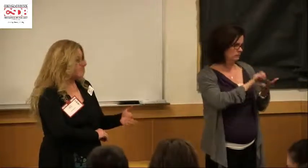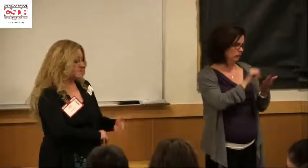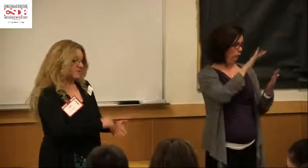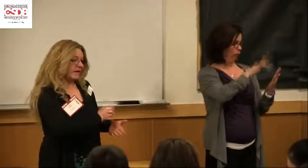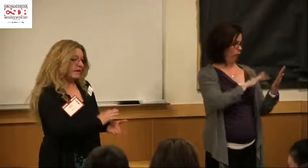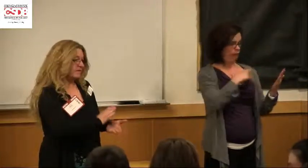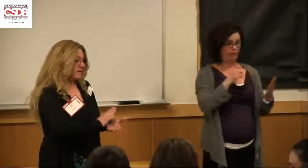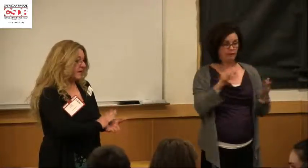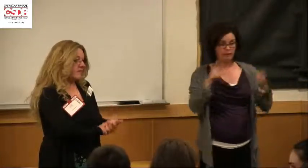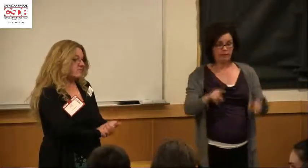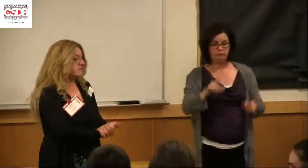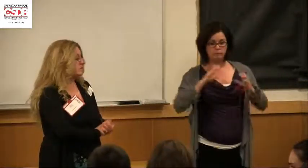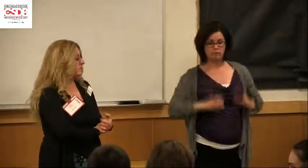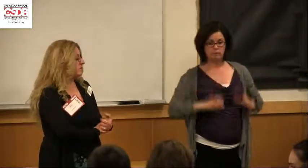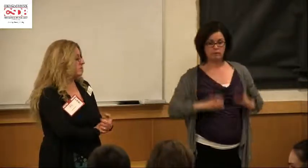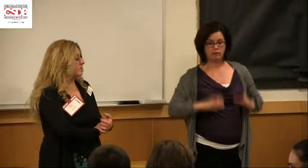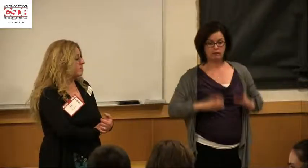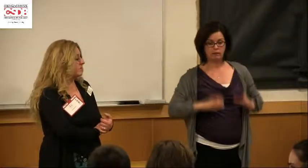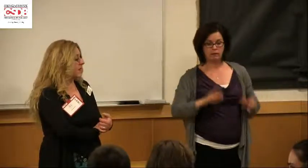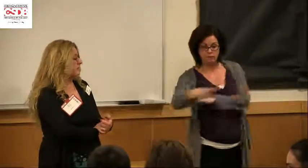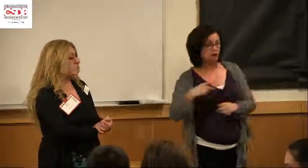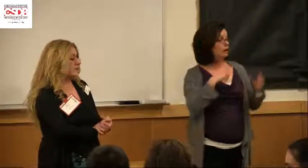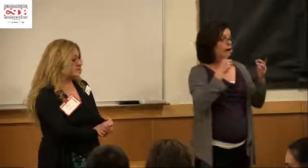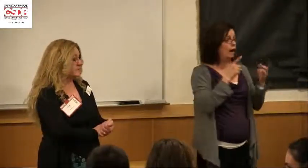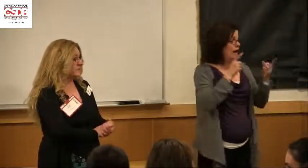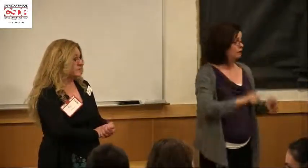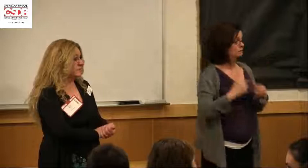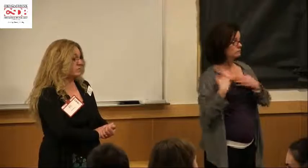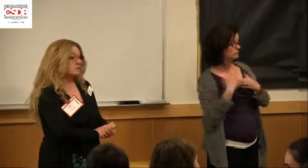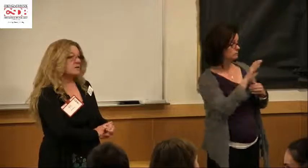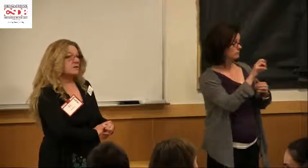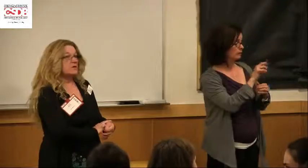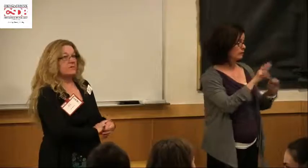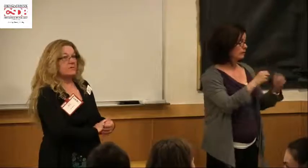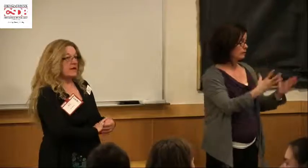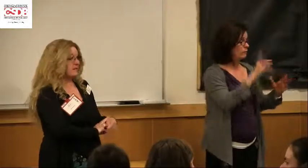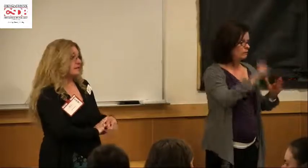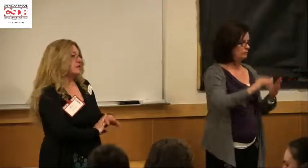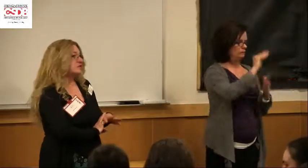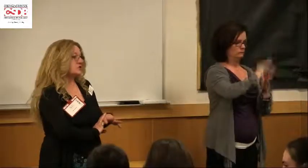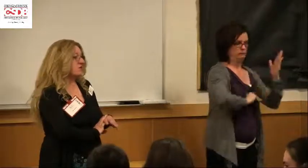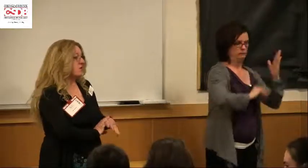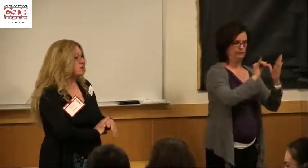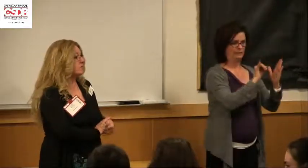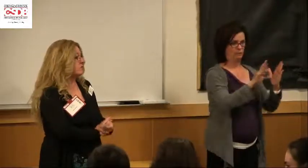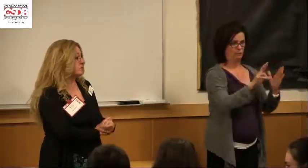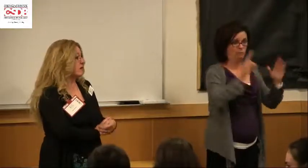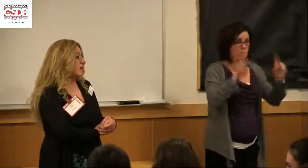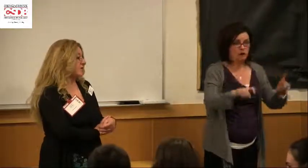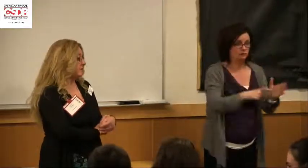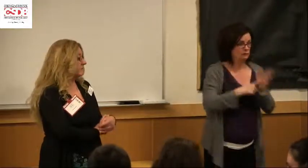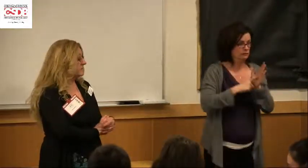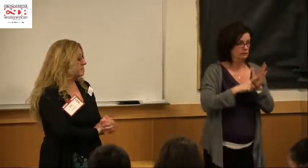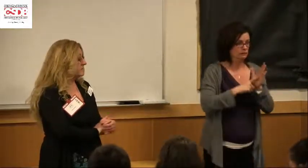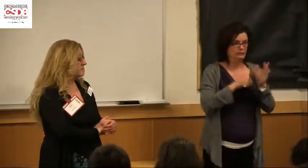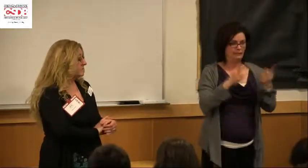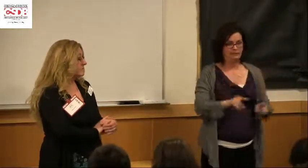client falls, the caregivers have got to fill out incident reports. We make them. That's just part of their